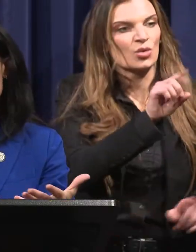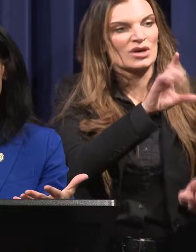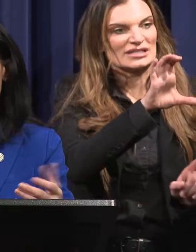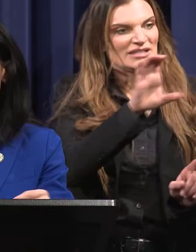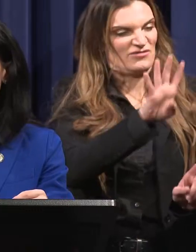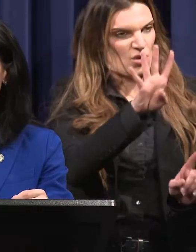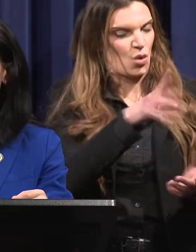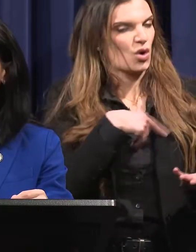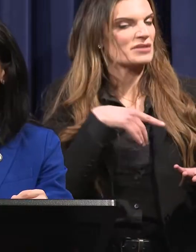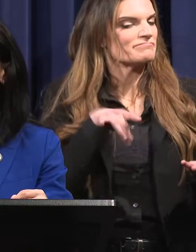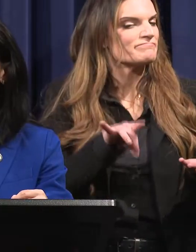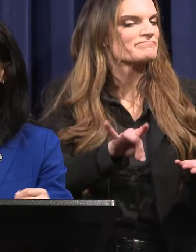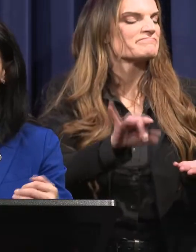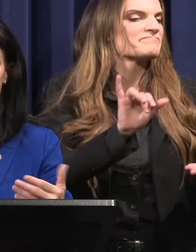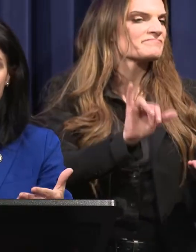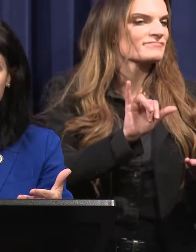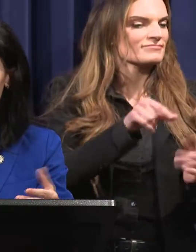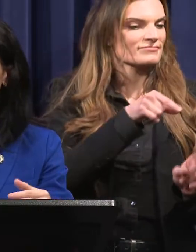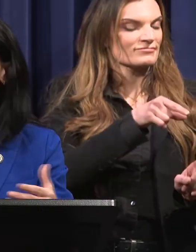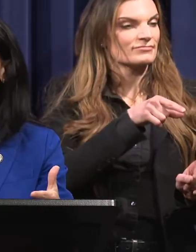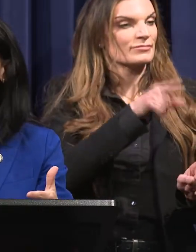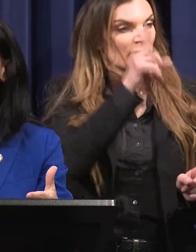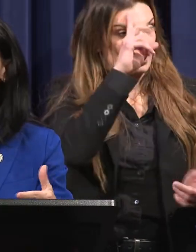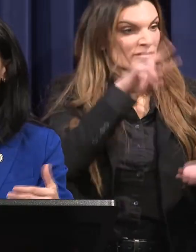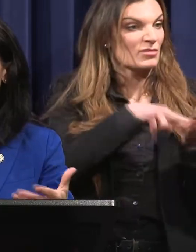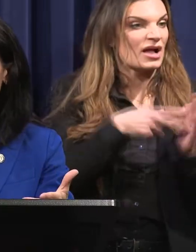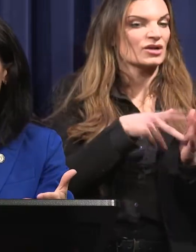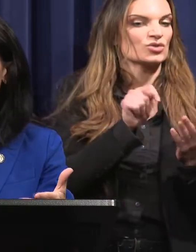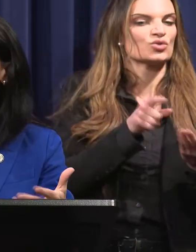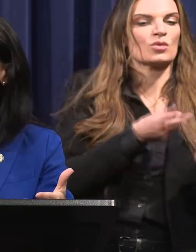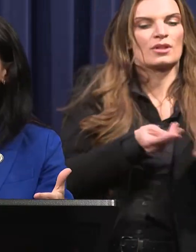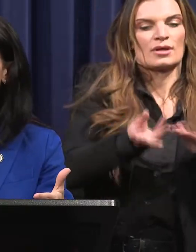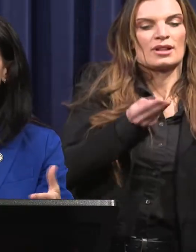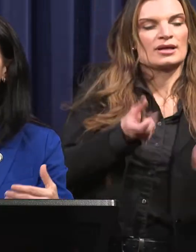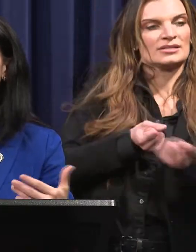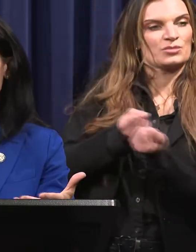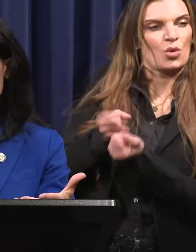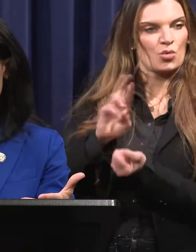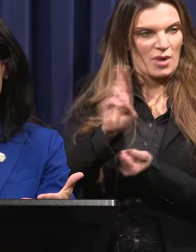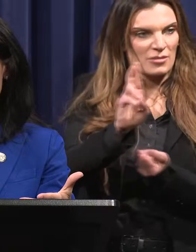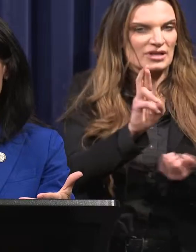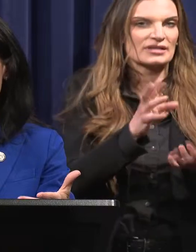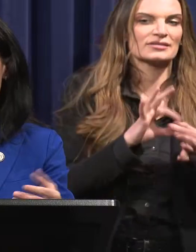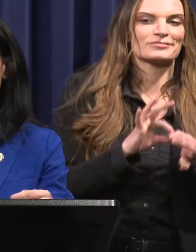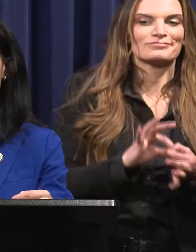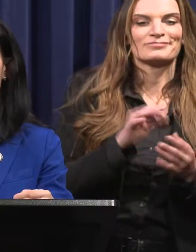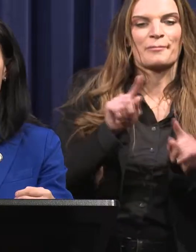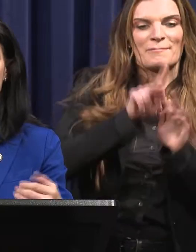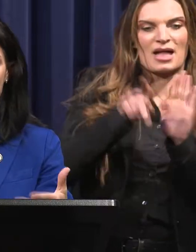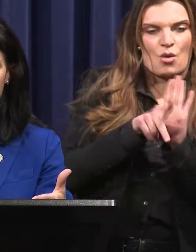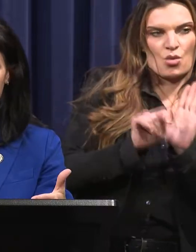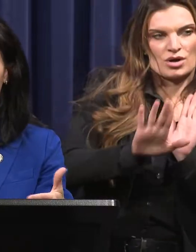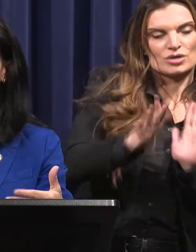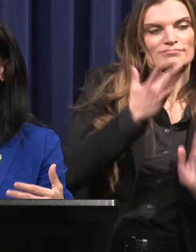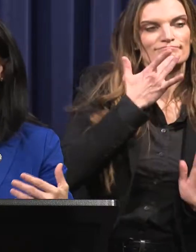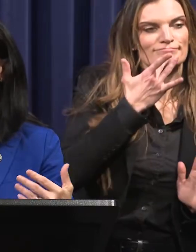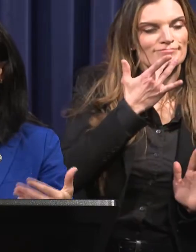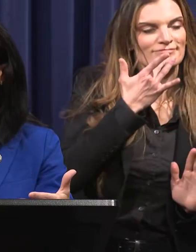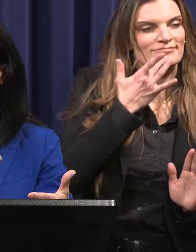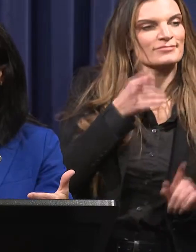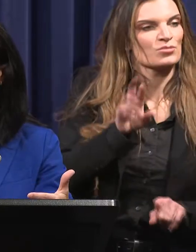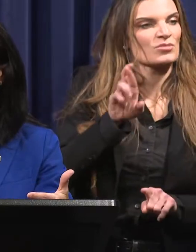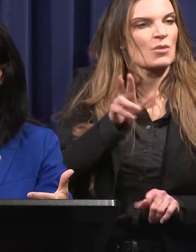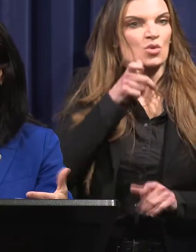501c4s that I imagine were intended to benefit other Republicans, or at least policy promulgated